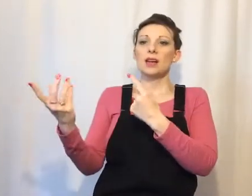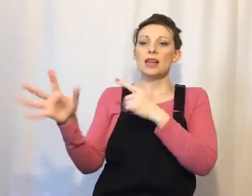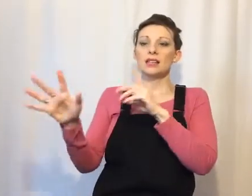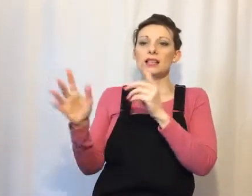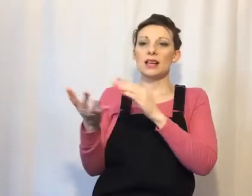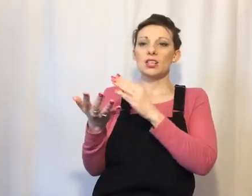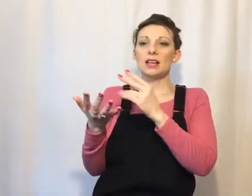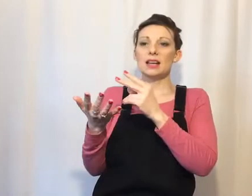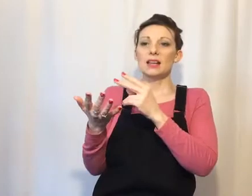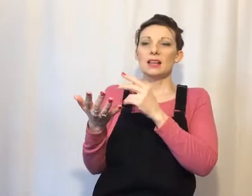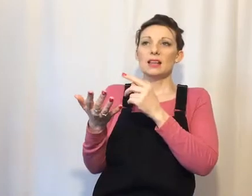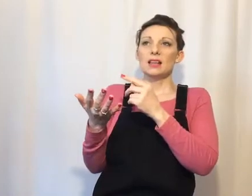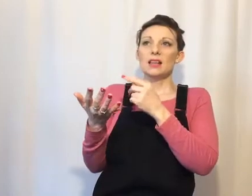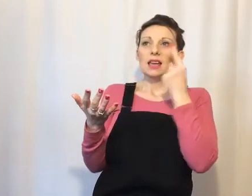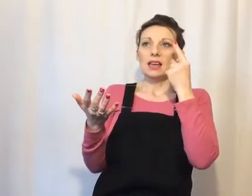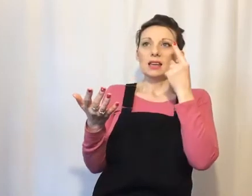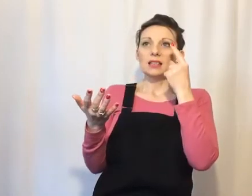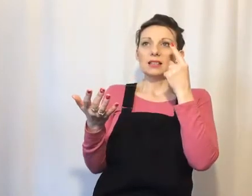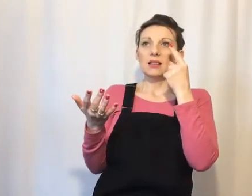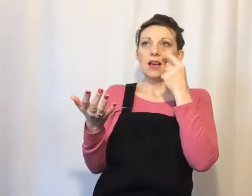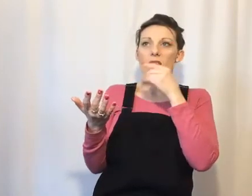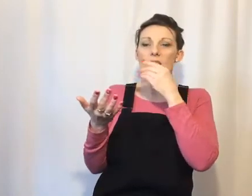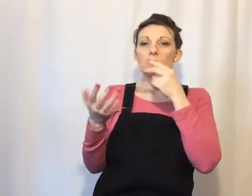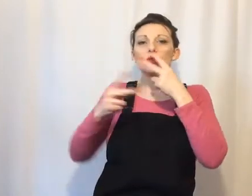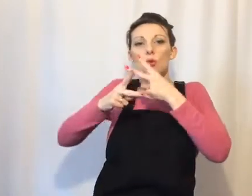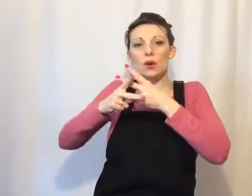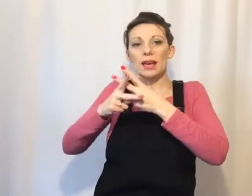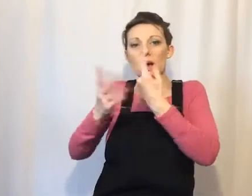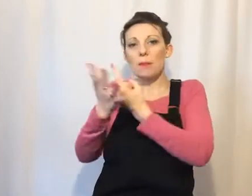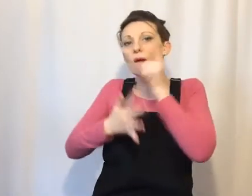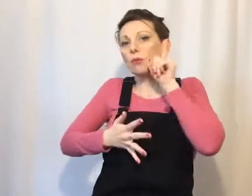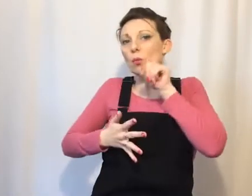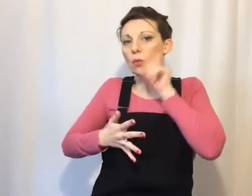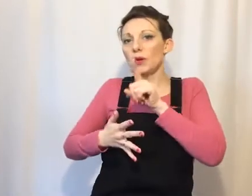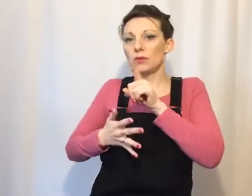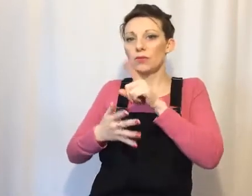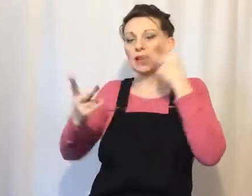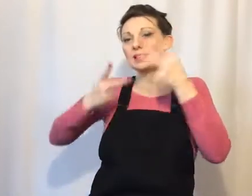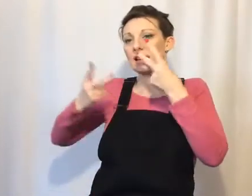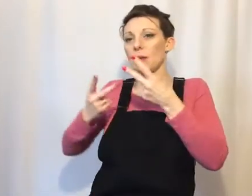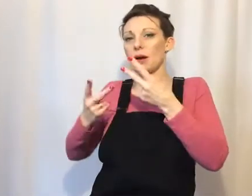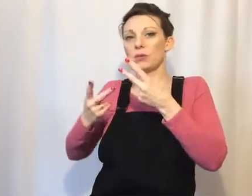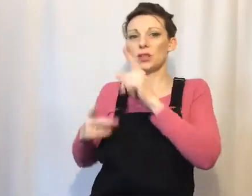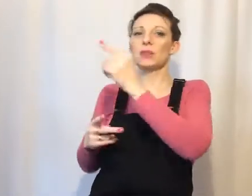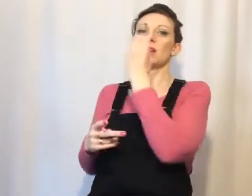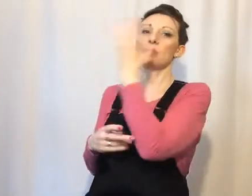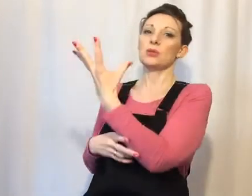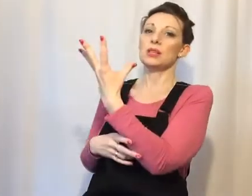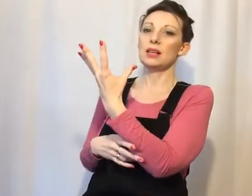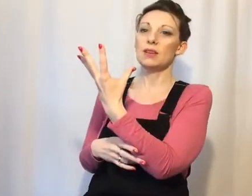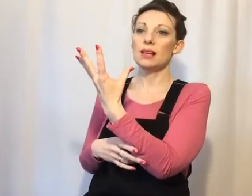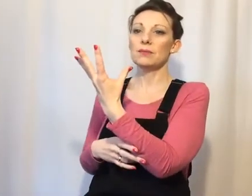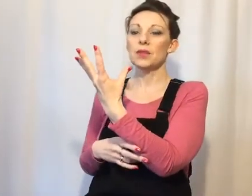it's actually... he's talking about the woman that he's singing about, so it's her beauty, really.